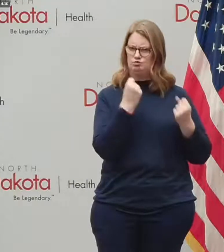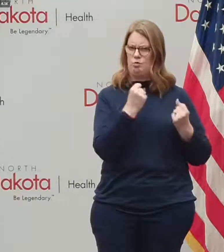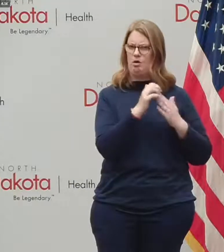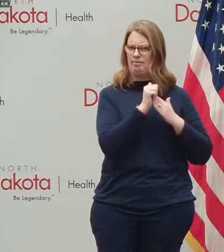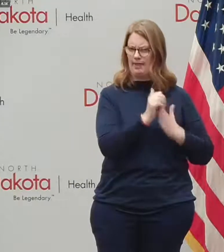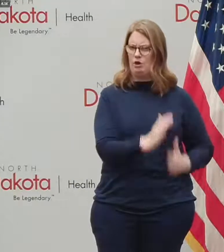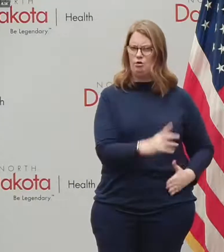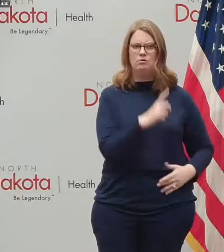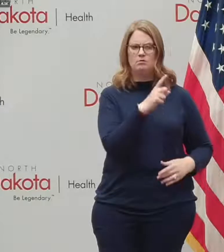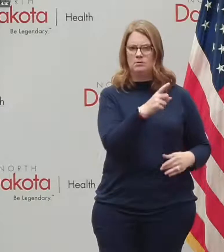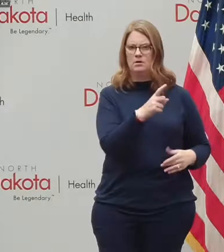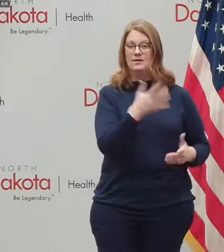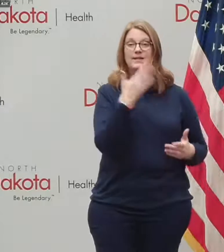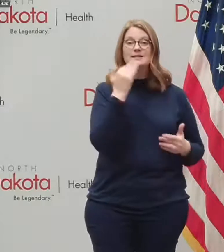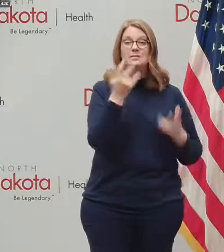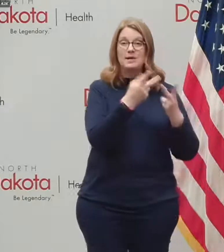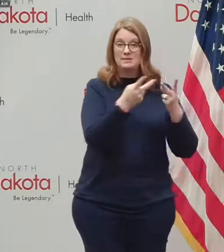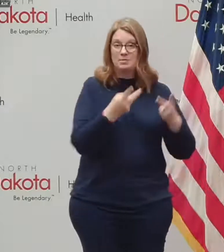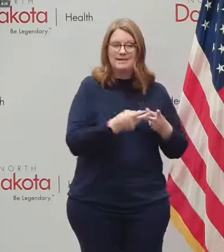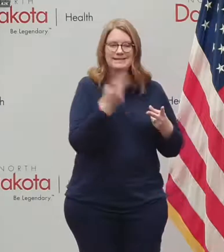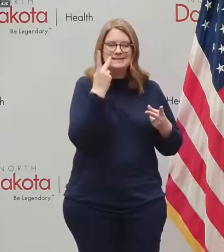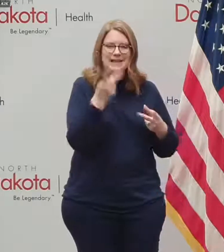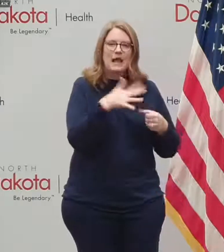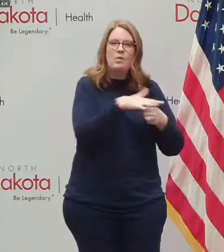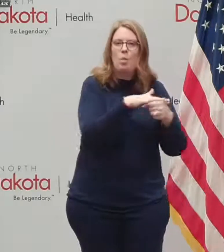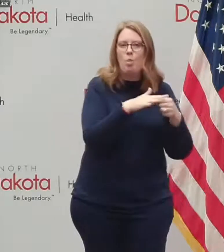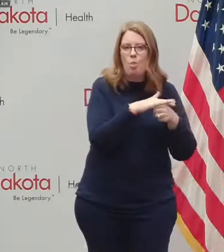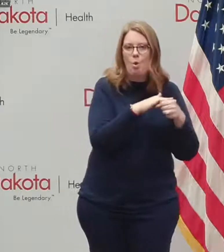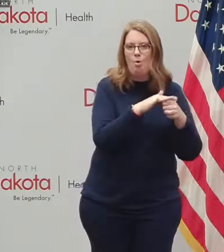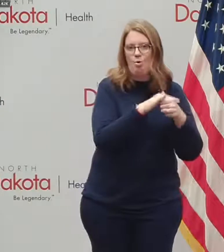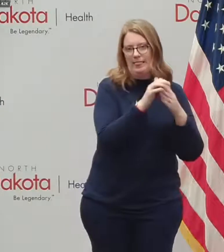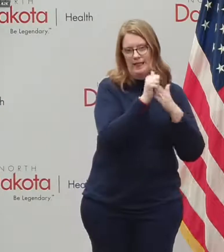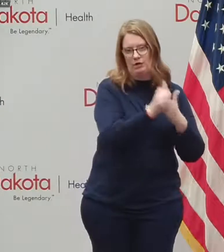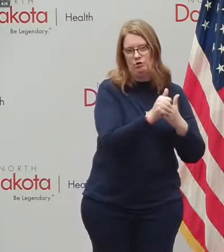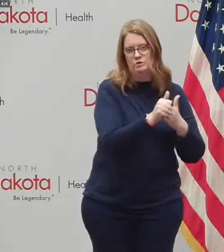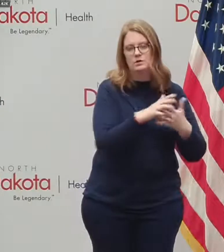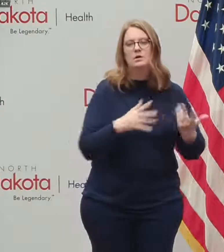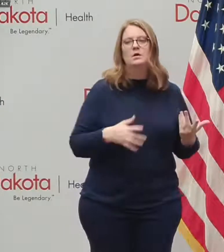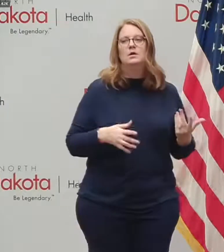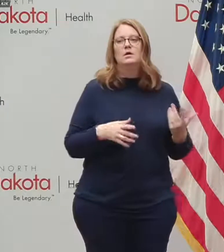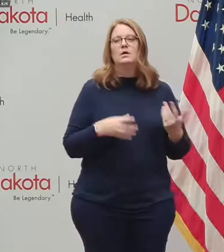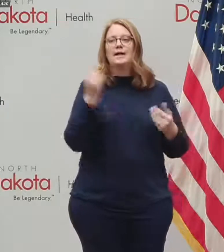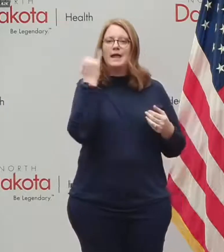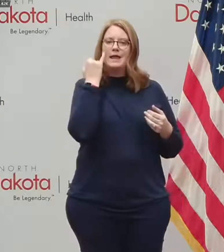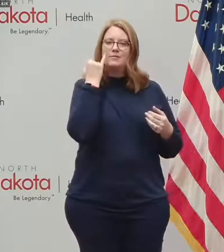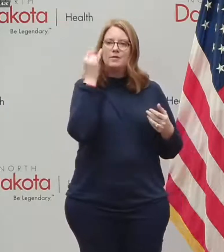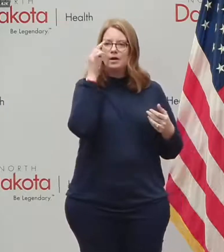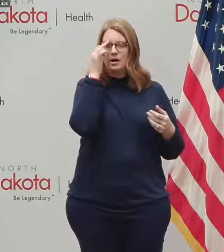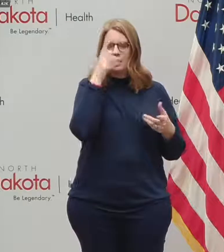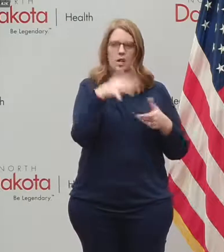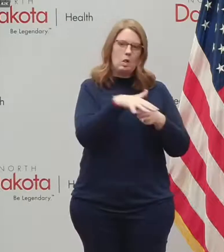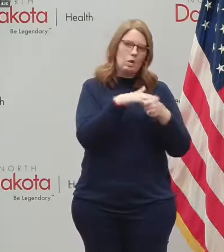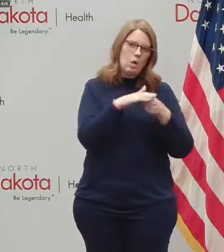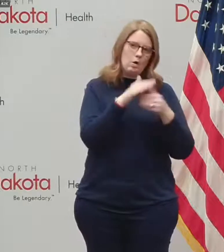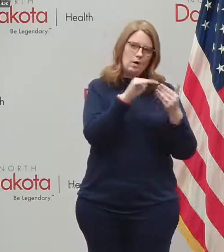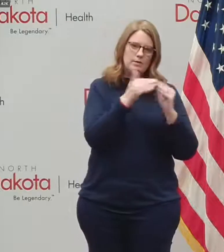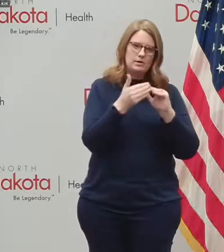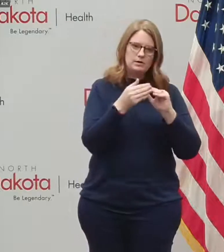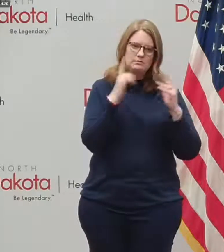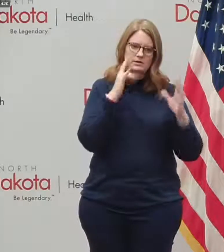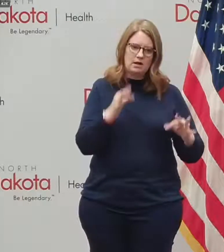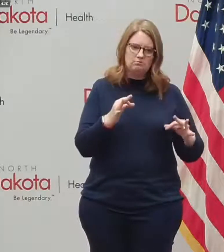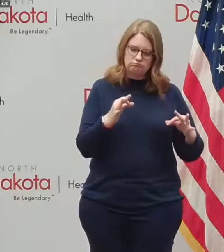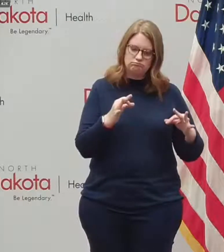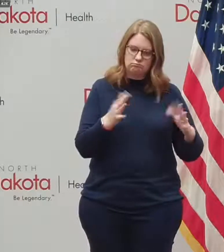That's the right place where it comes from, and we're seeing those pop up all over the state. When a local community decides that they're going to do it, then they